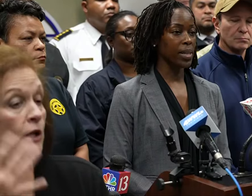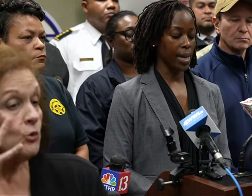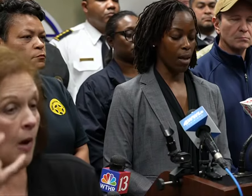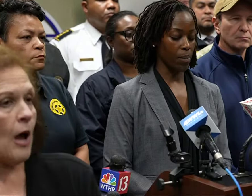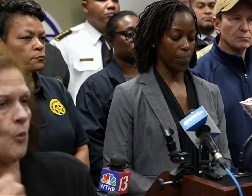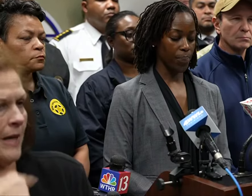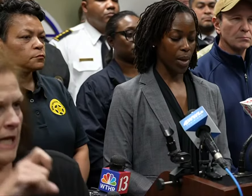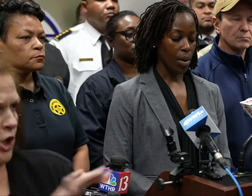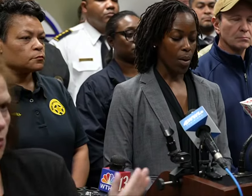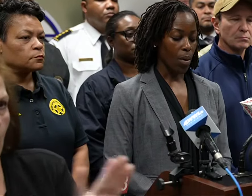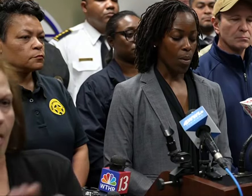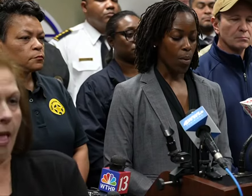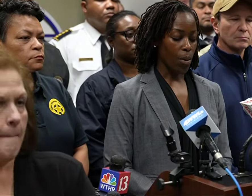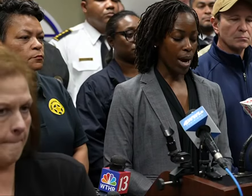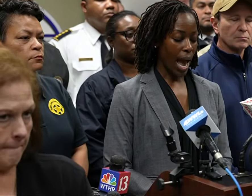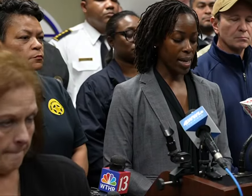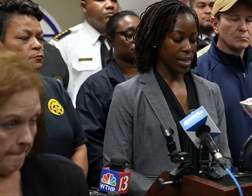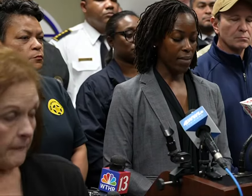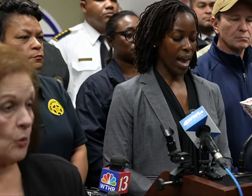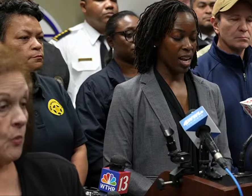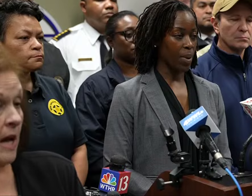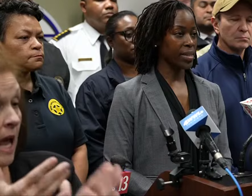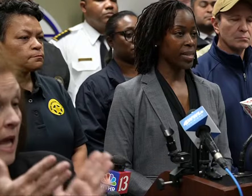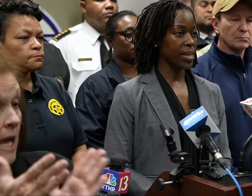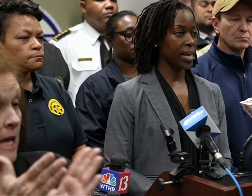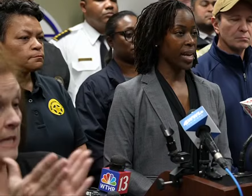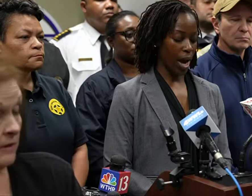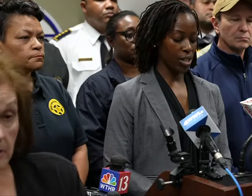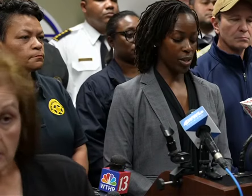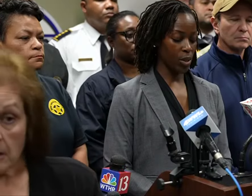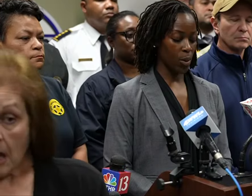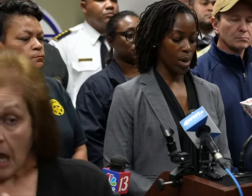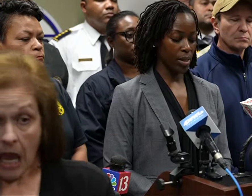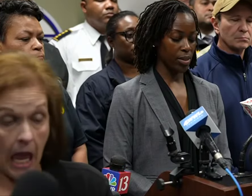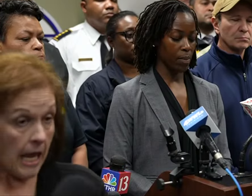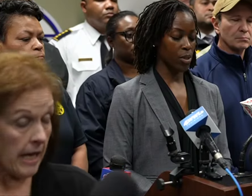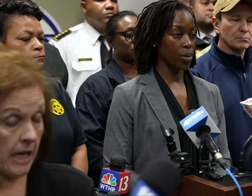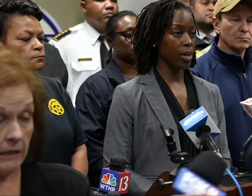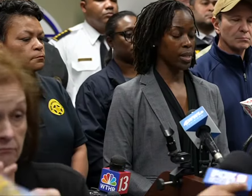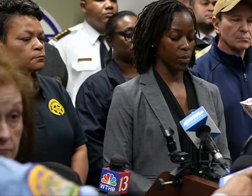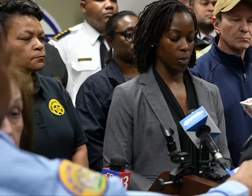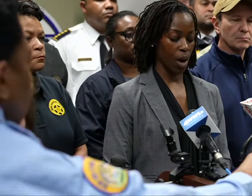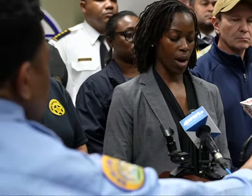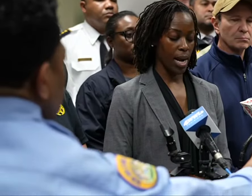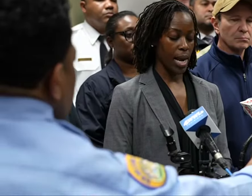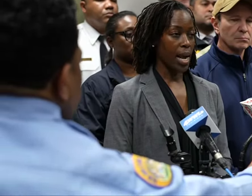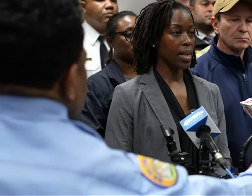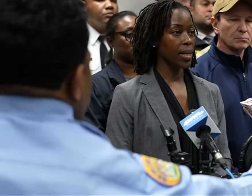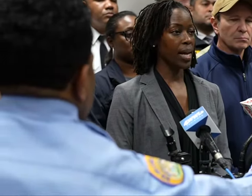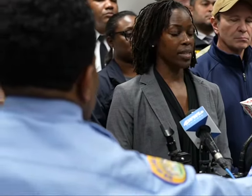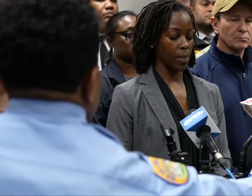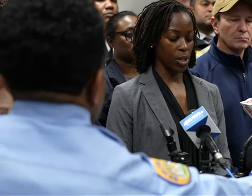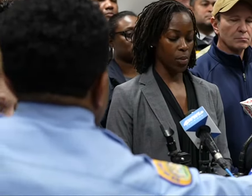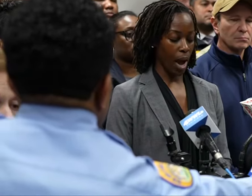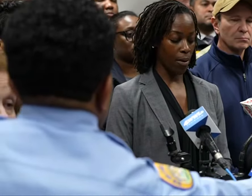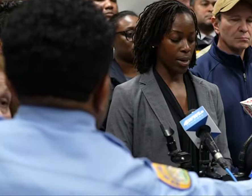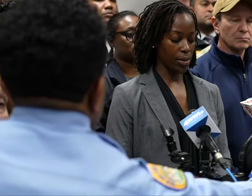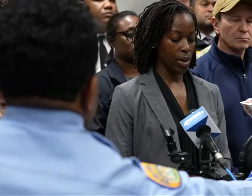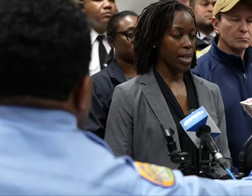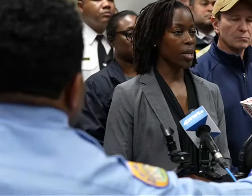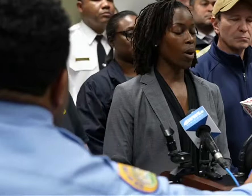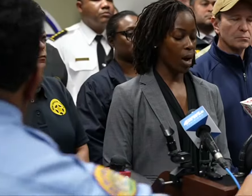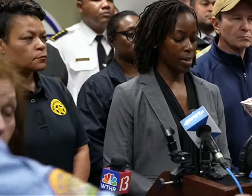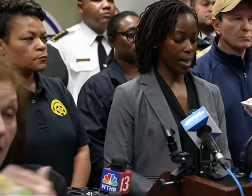the public's help. We are asking if anybody has any interactions with Shamsud Dim Jabbar in the last 72